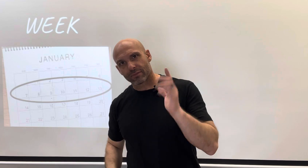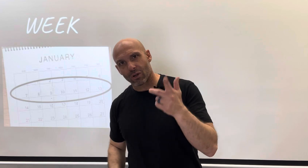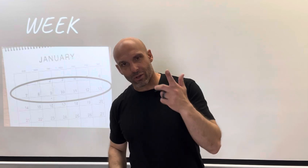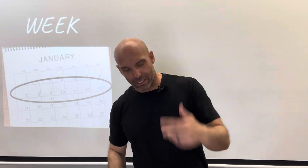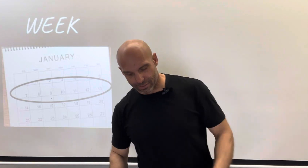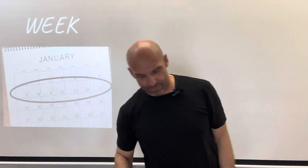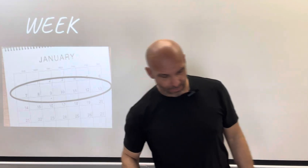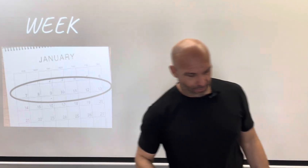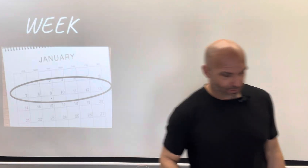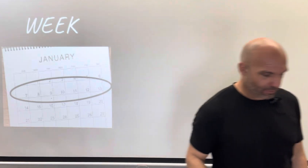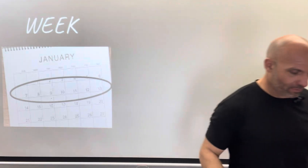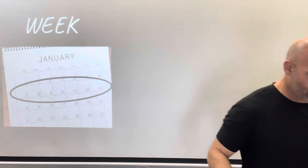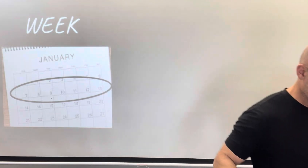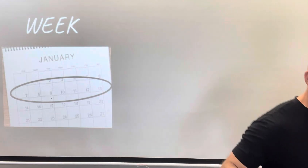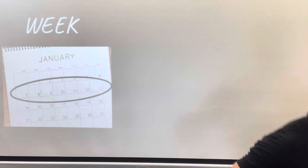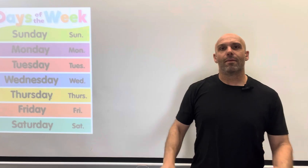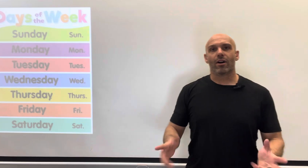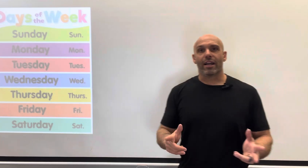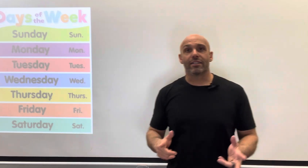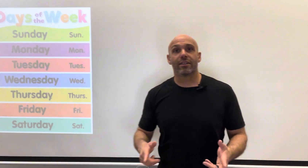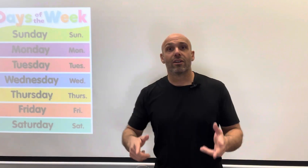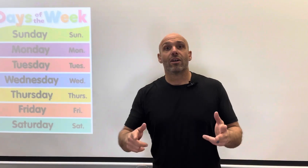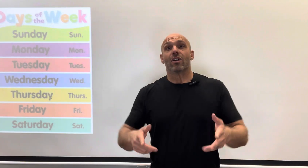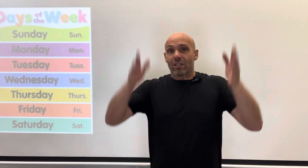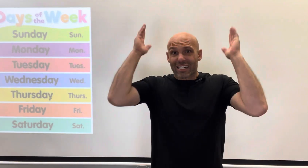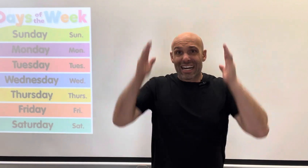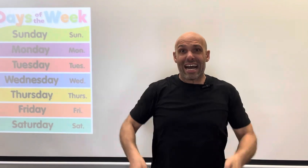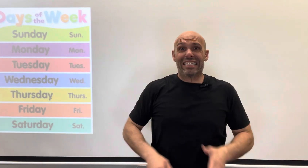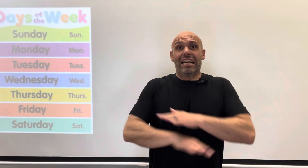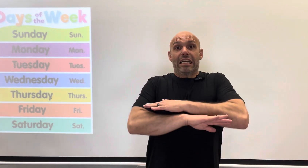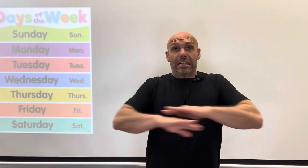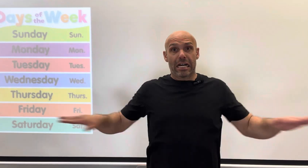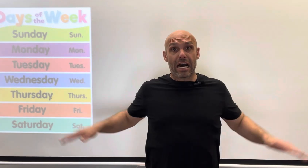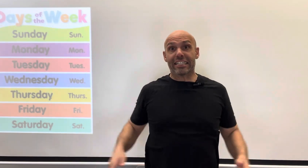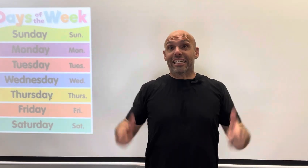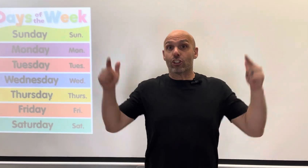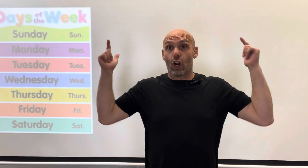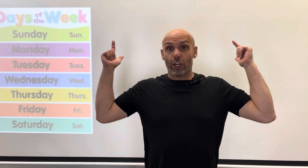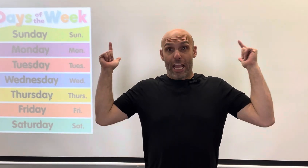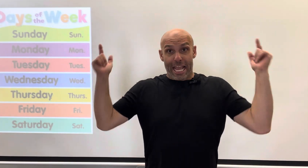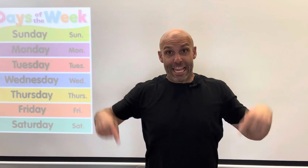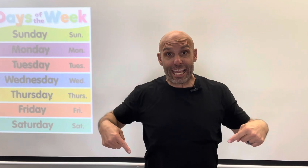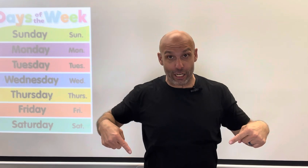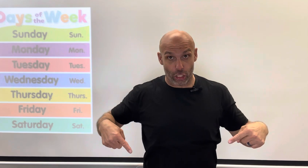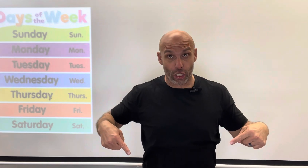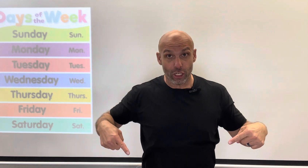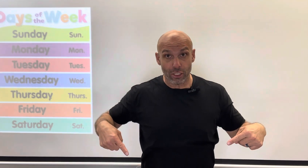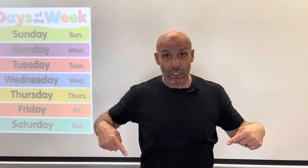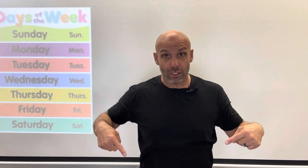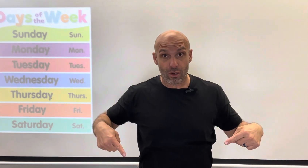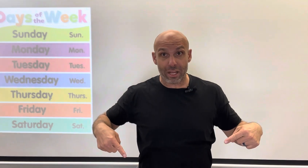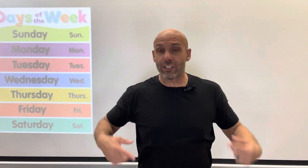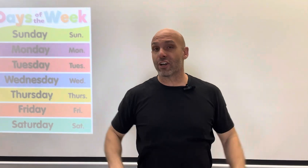Hold on. All right. Cut, start here. Okay, start